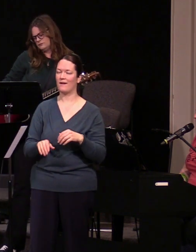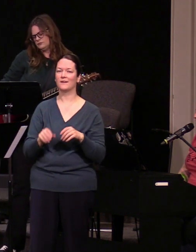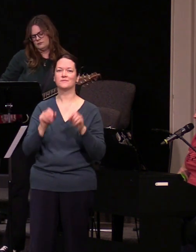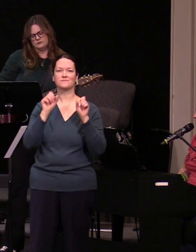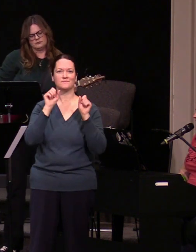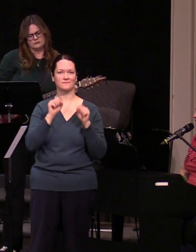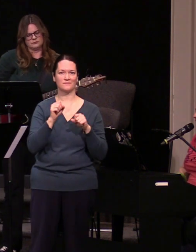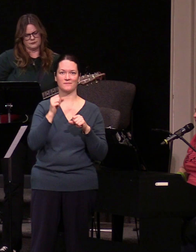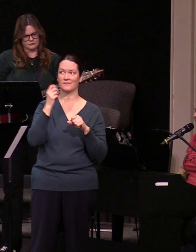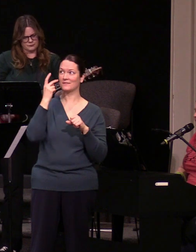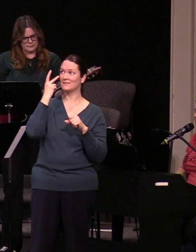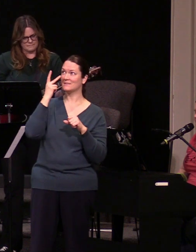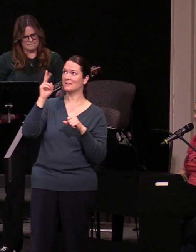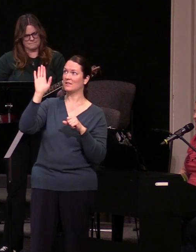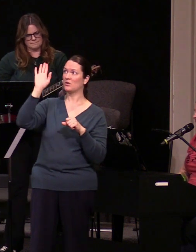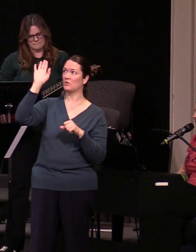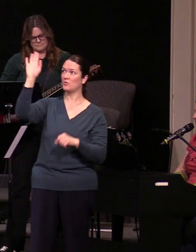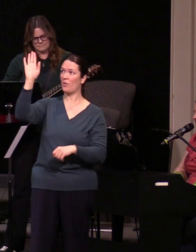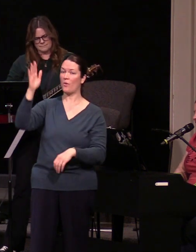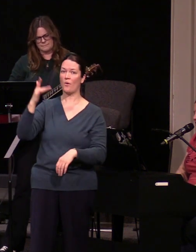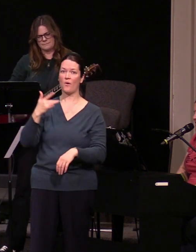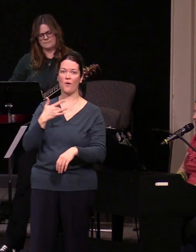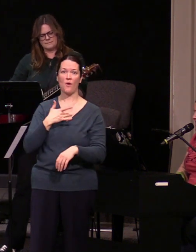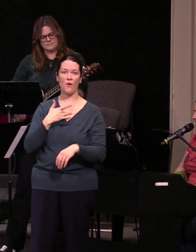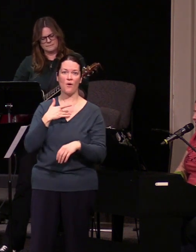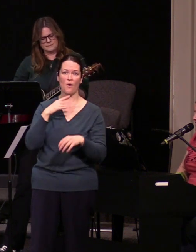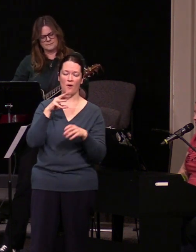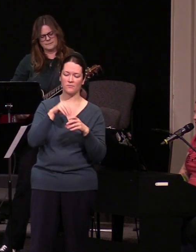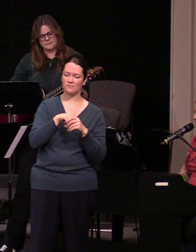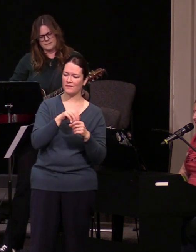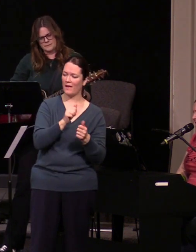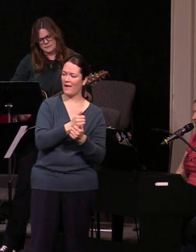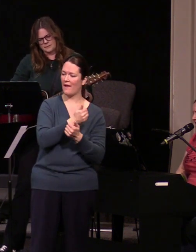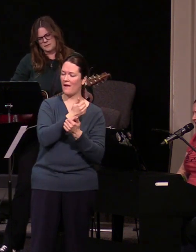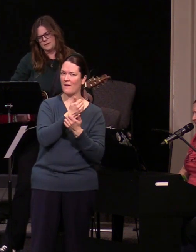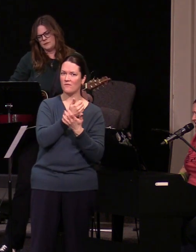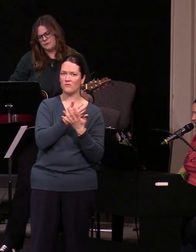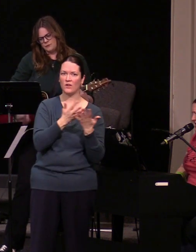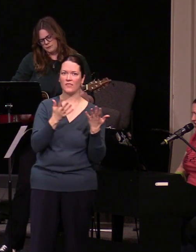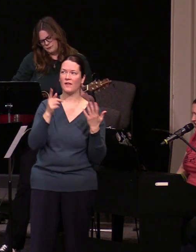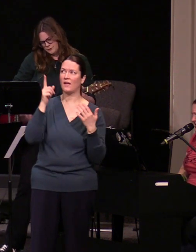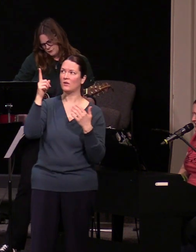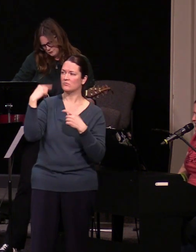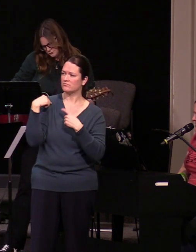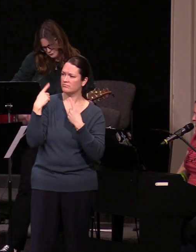can see your heart in everything you've